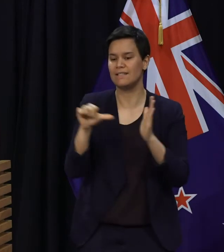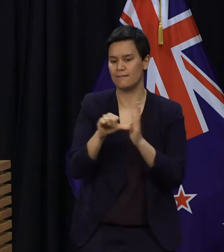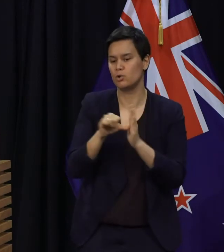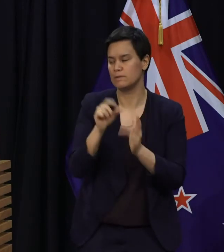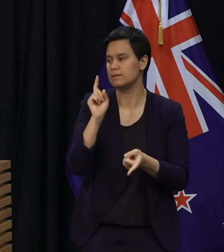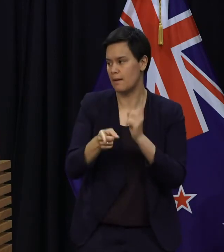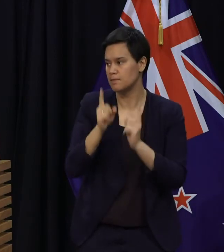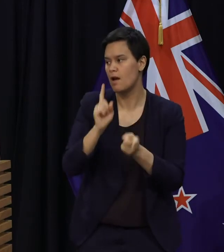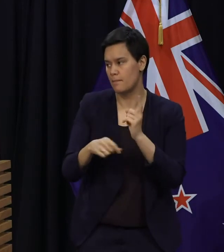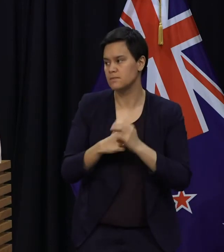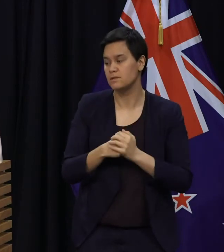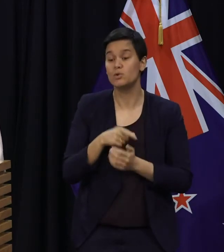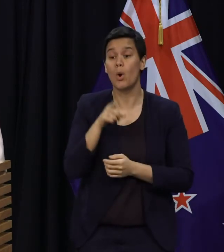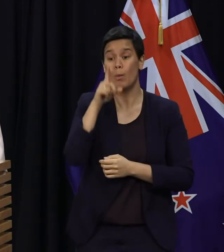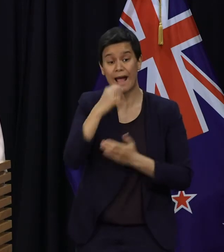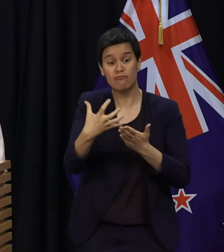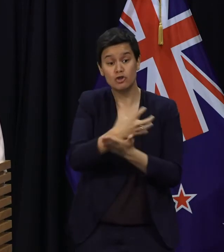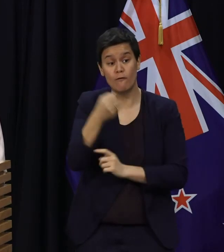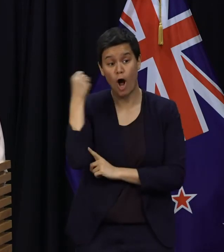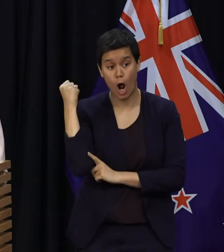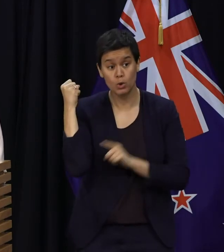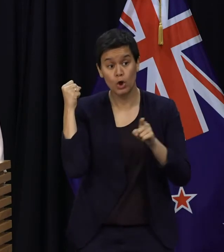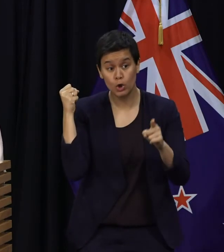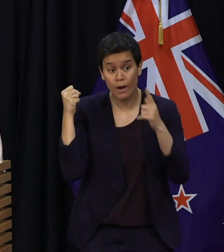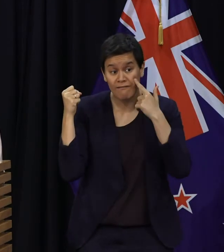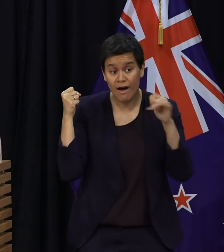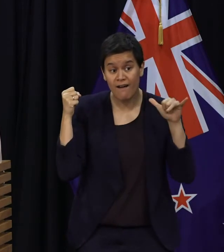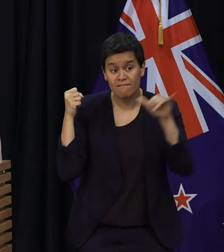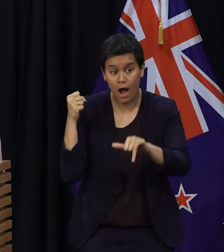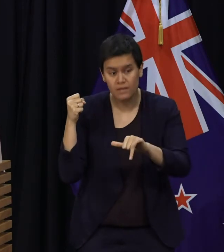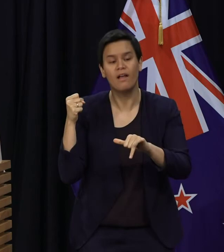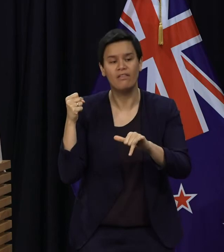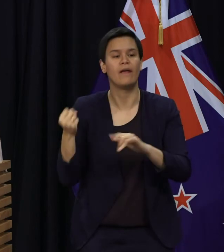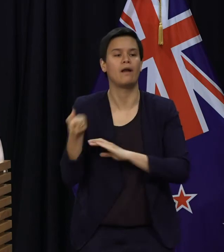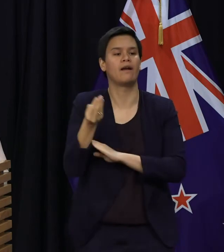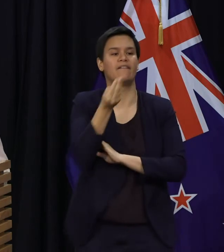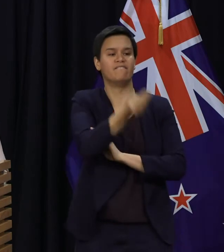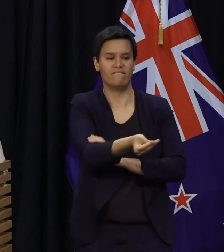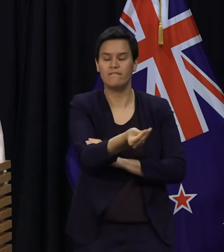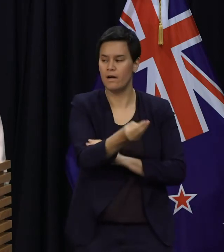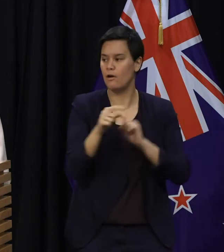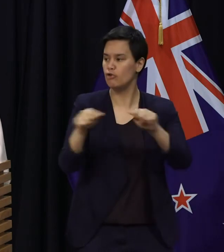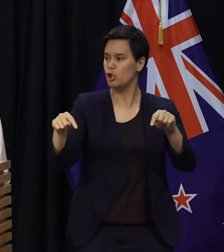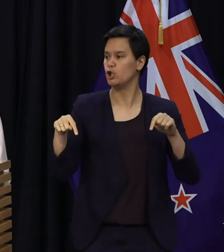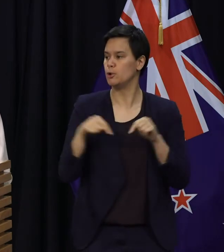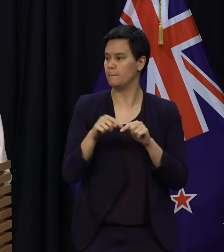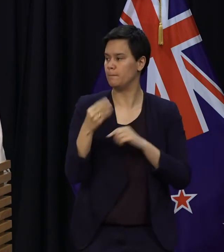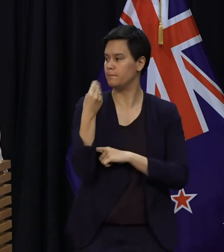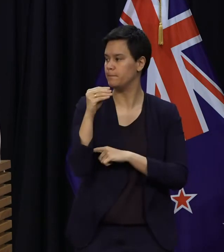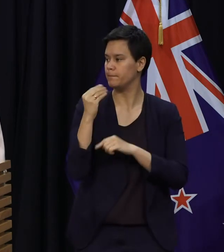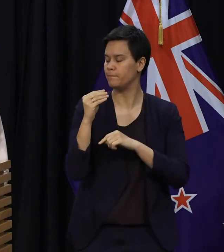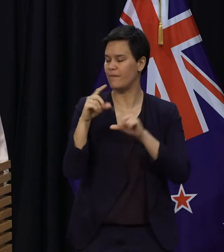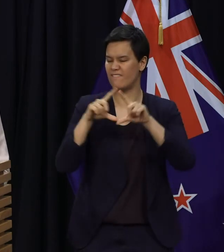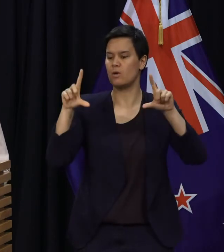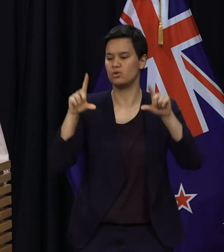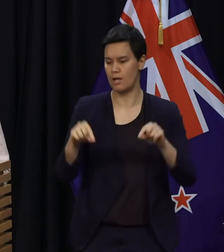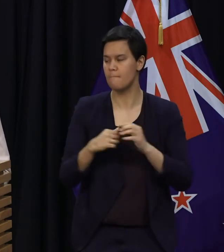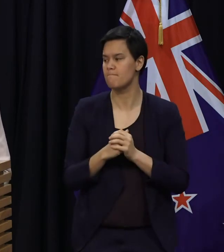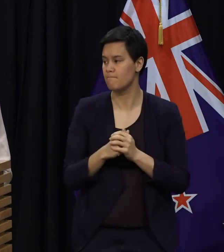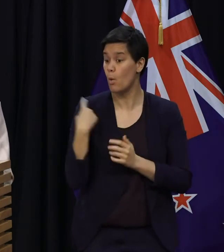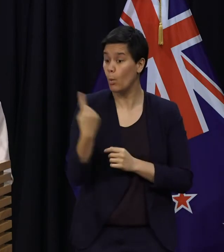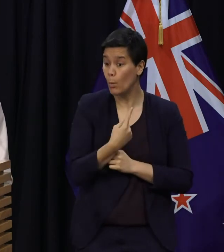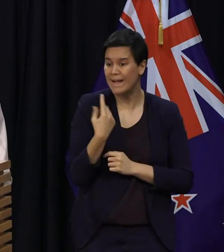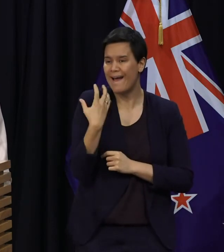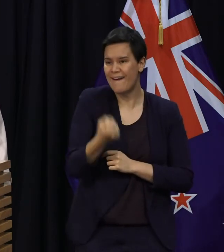We reserve it for you. You've then got a period of time to find a flight that will accompany it. That enables us to plan. Now, we have over 6,000